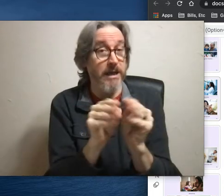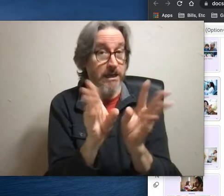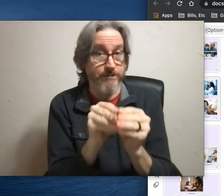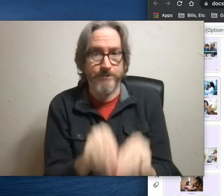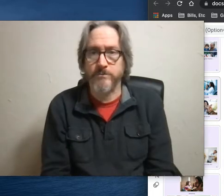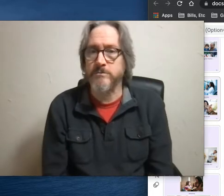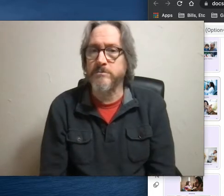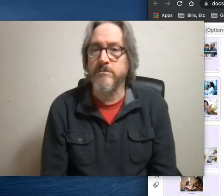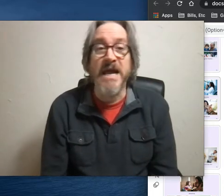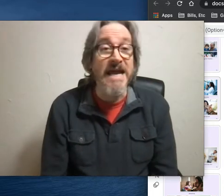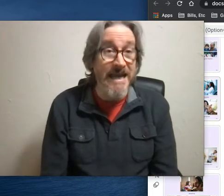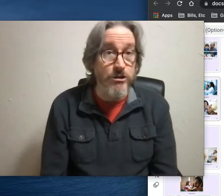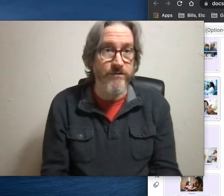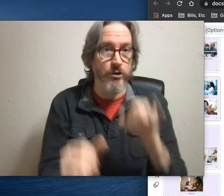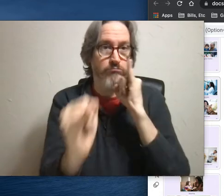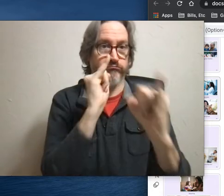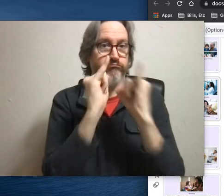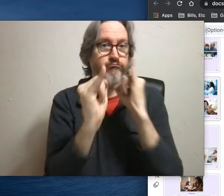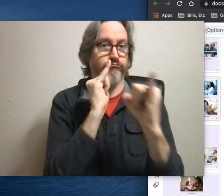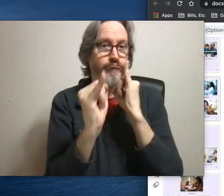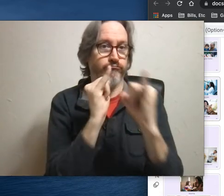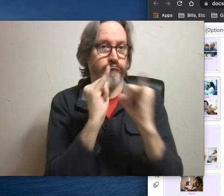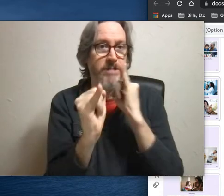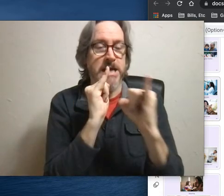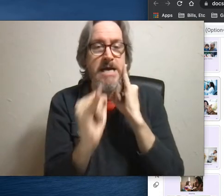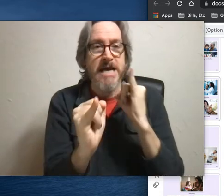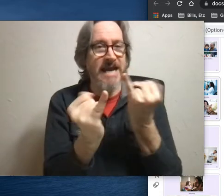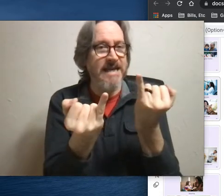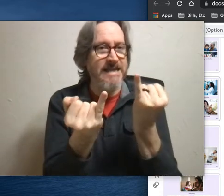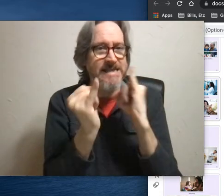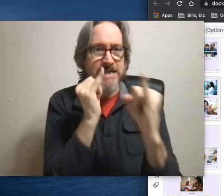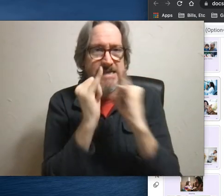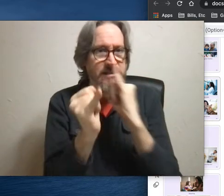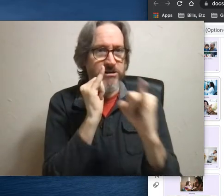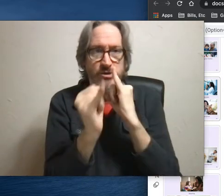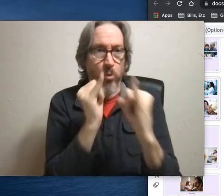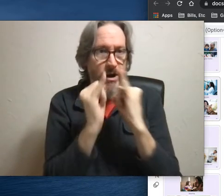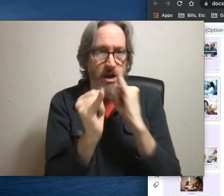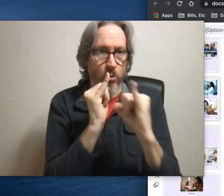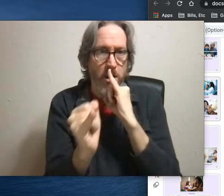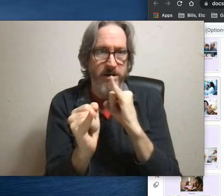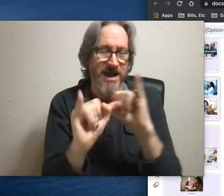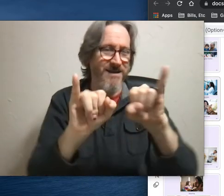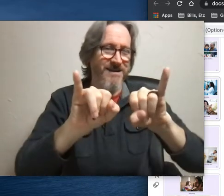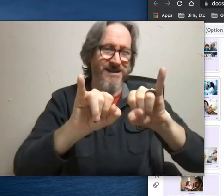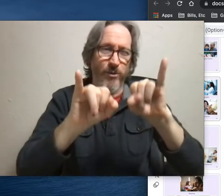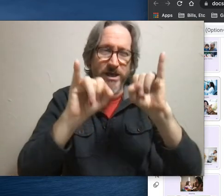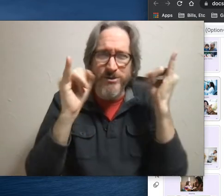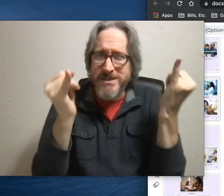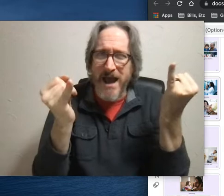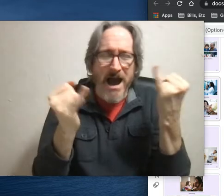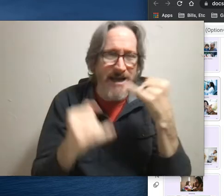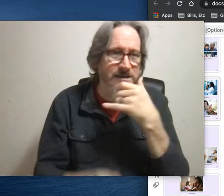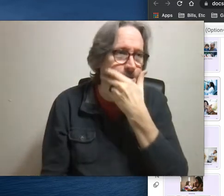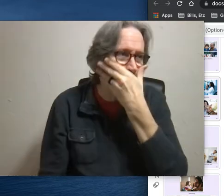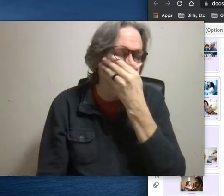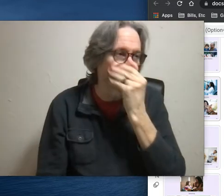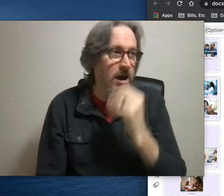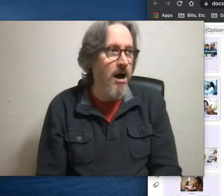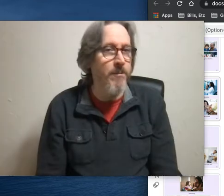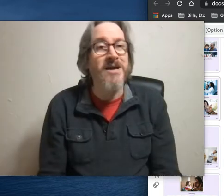Schedule meeting. Interview. And this isn't necessarily just one-on-one, and we use the